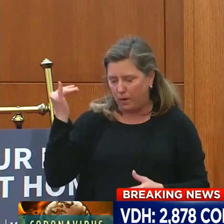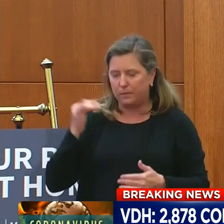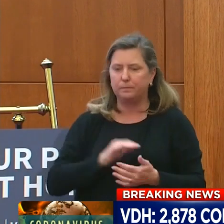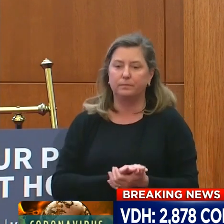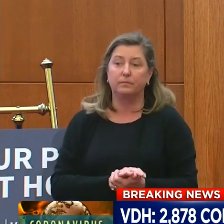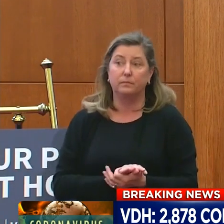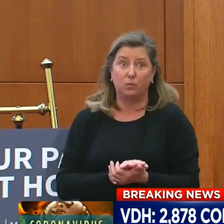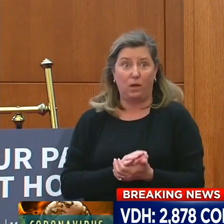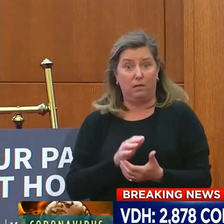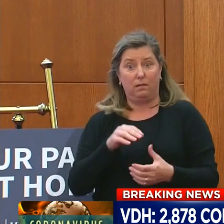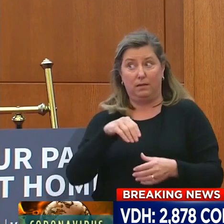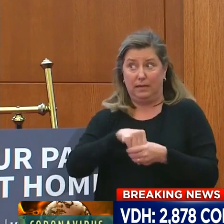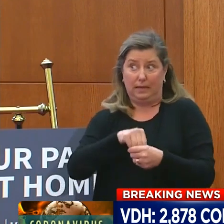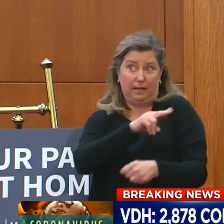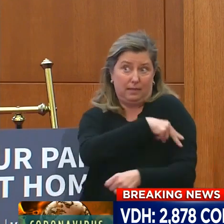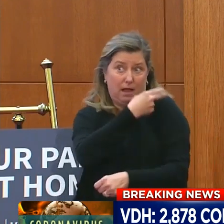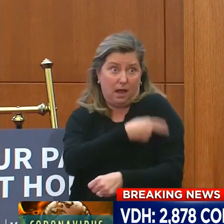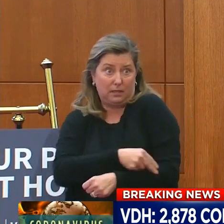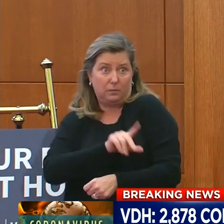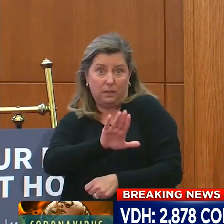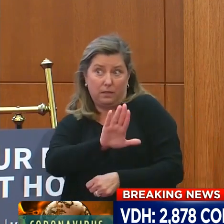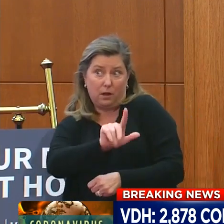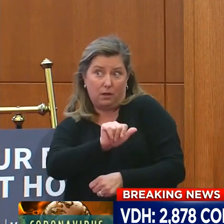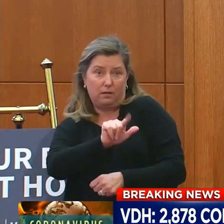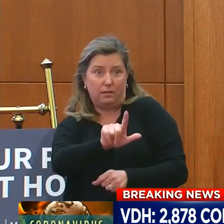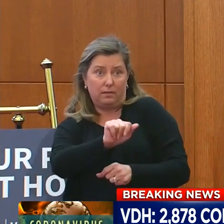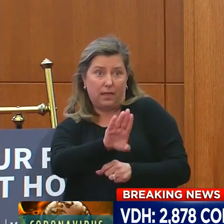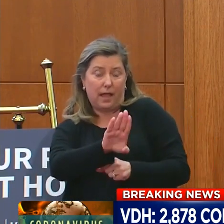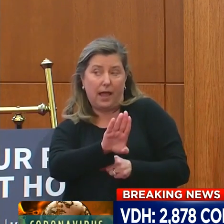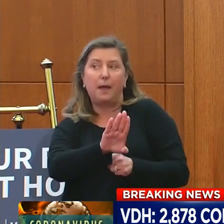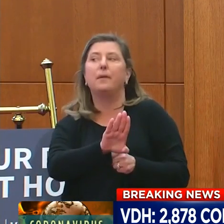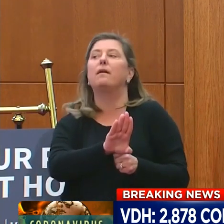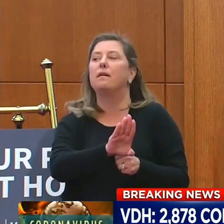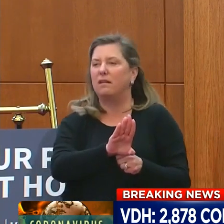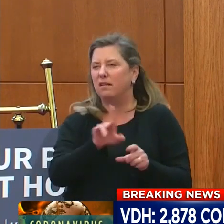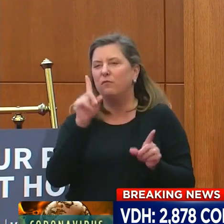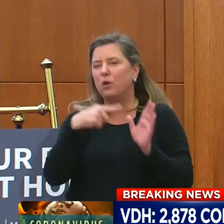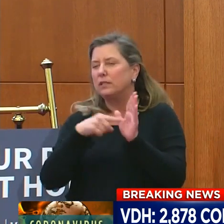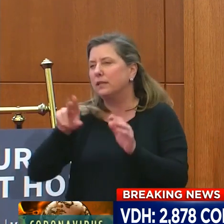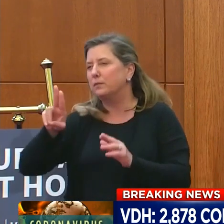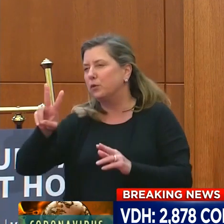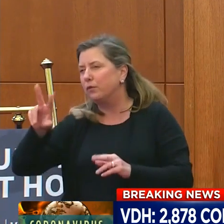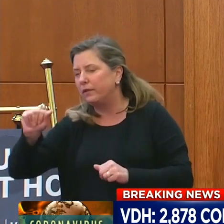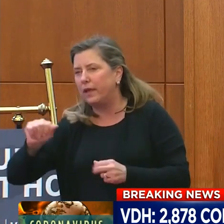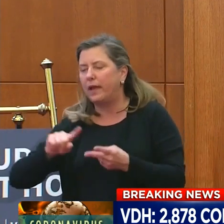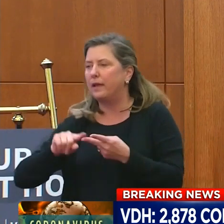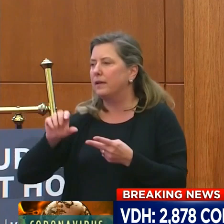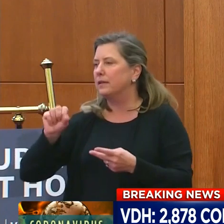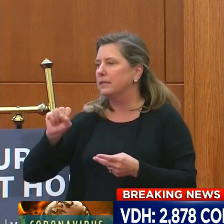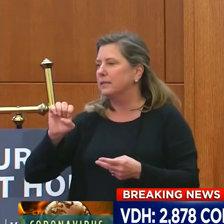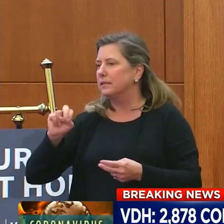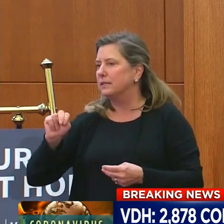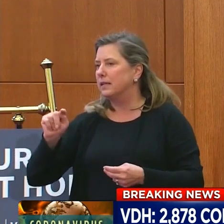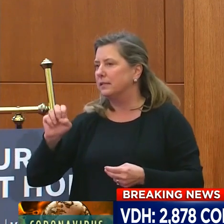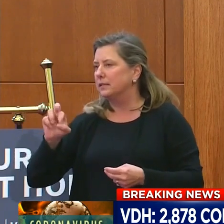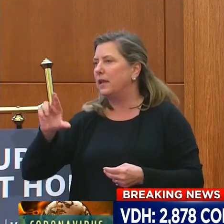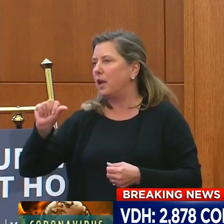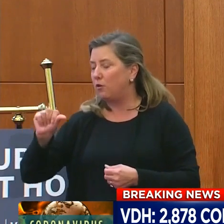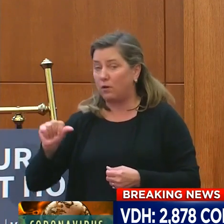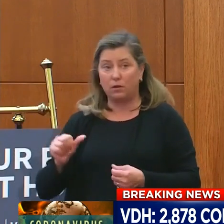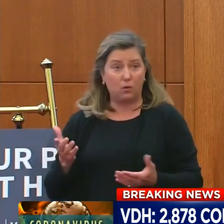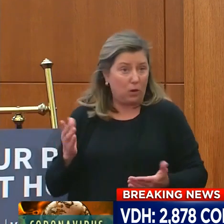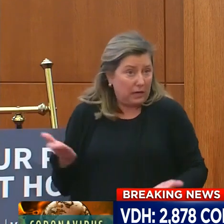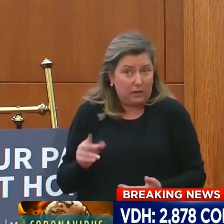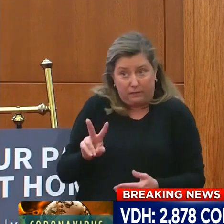hospital labs that are becoming increasingly available at UVA, at Centera, the governor mentioned Centera, here at